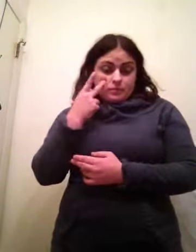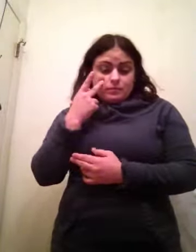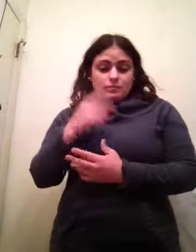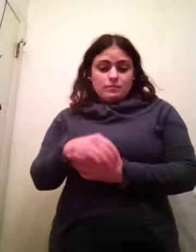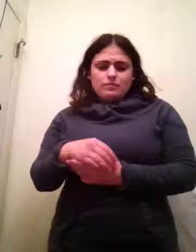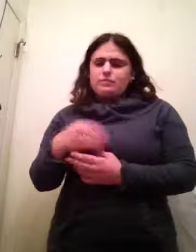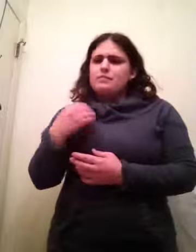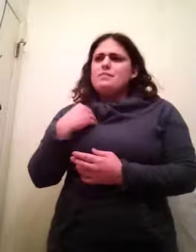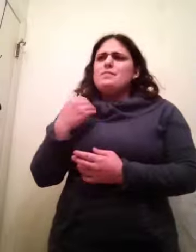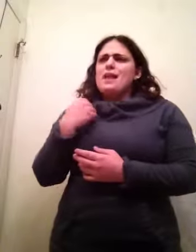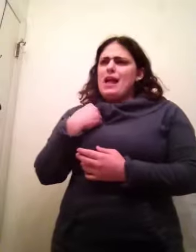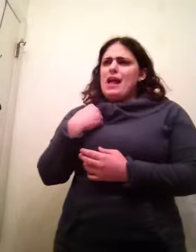I agree with that.